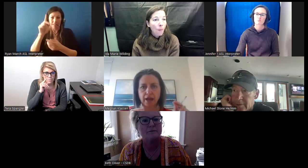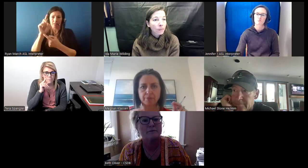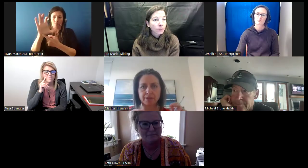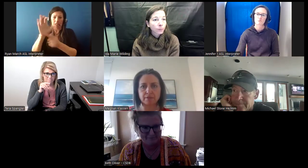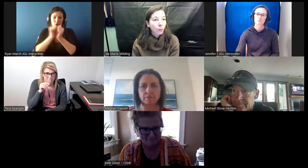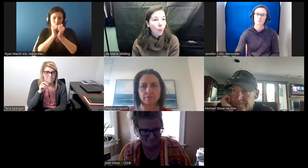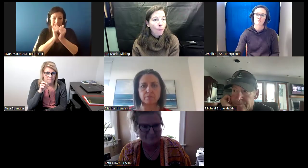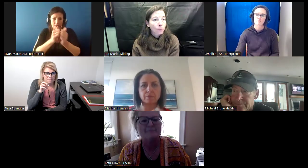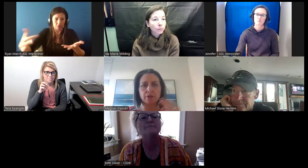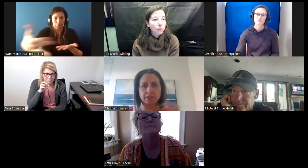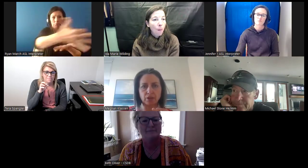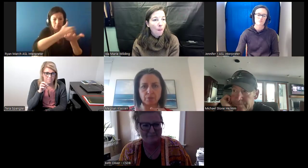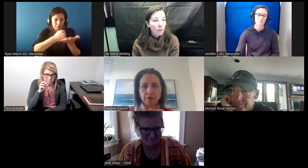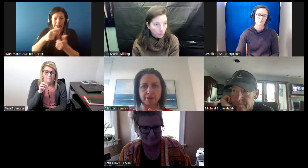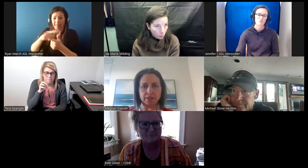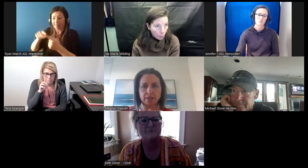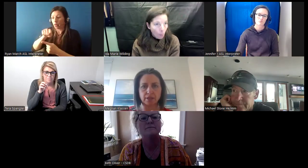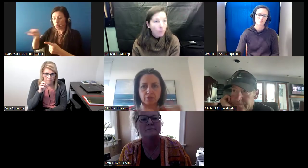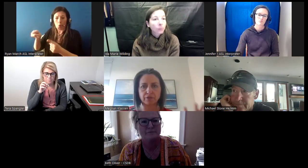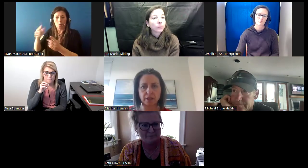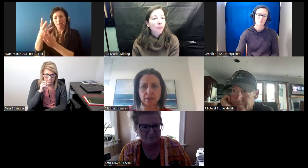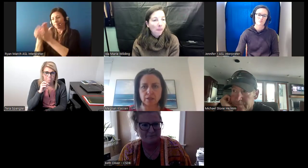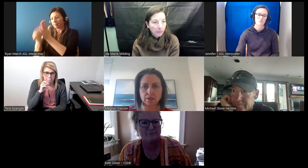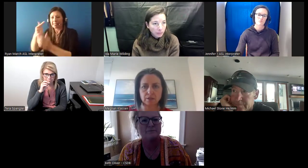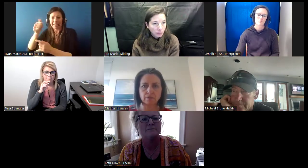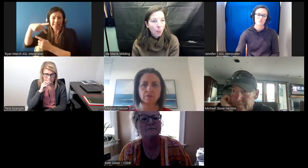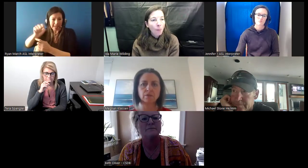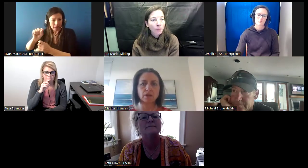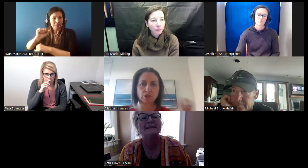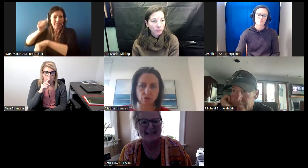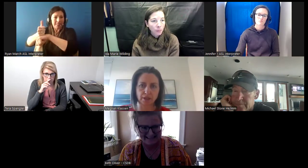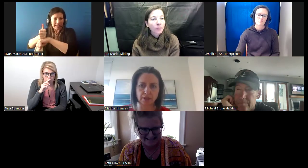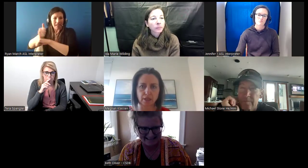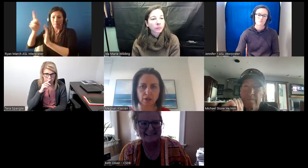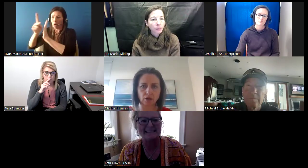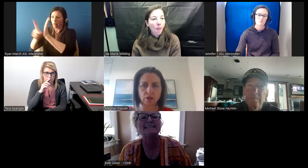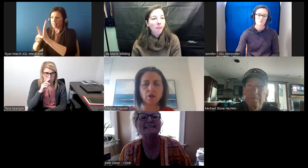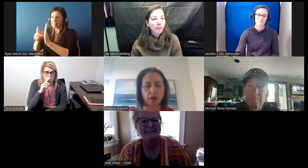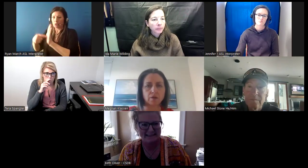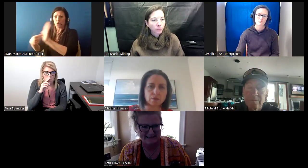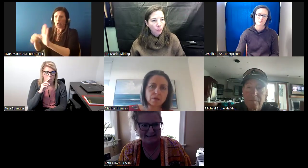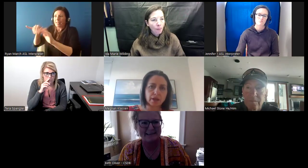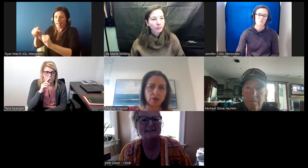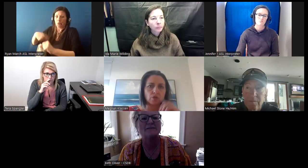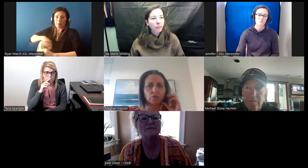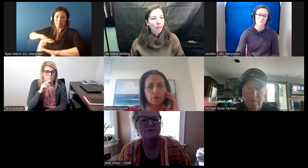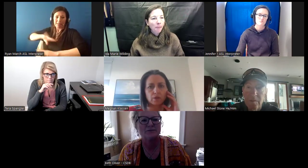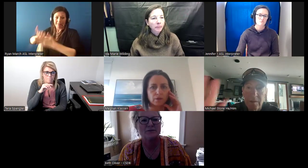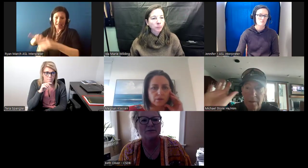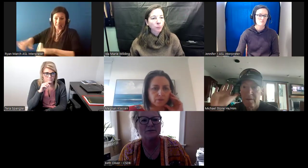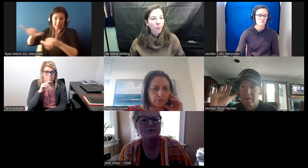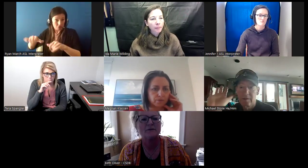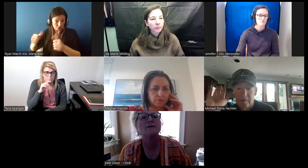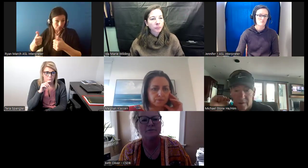the gaps, putting together policies that reflect that we do meet the standard. Okay. Thank you.